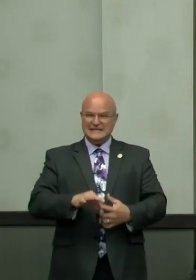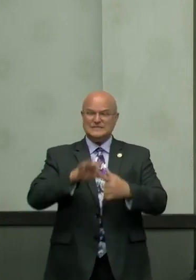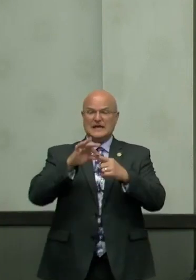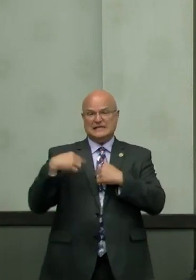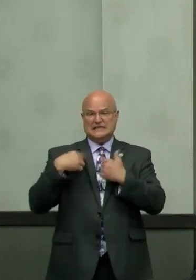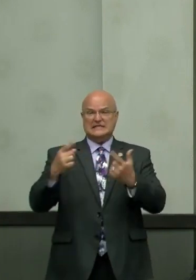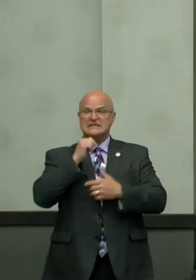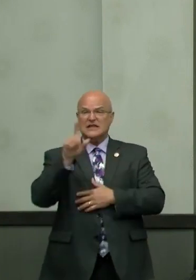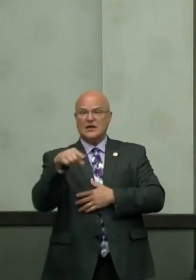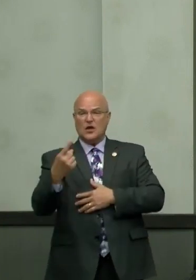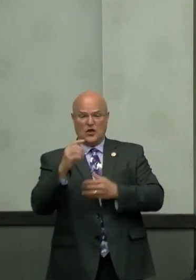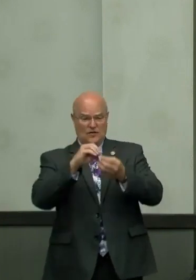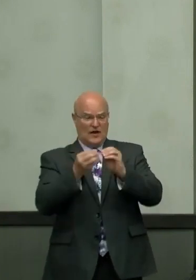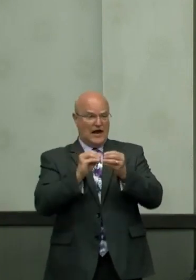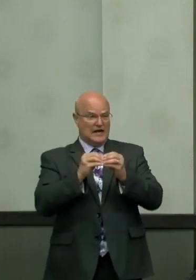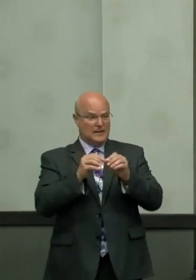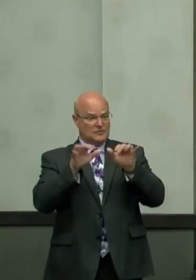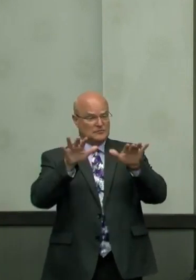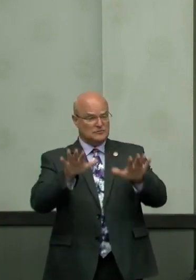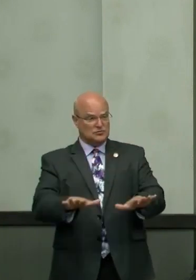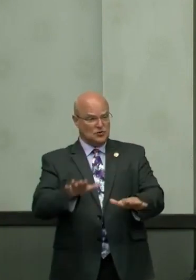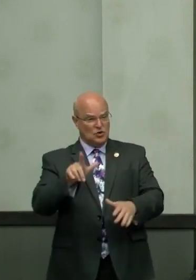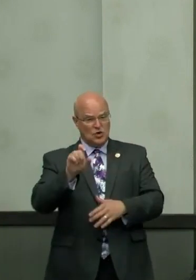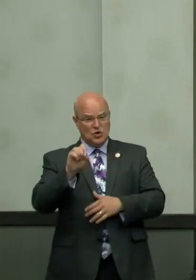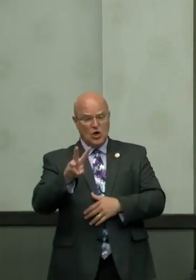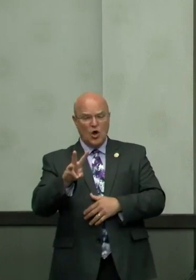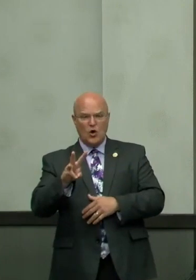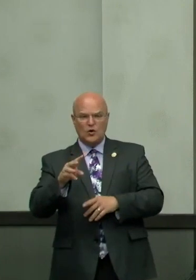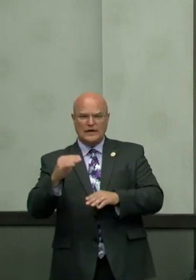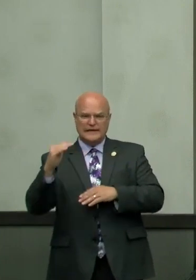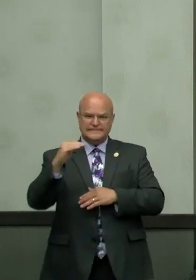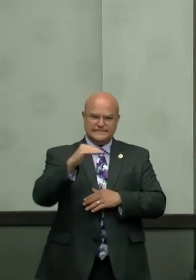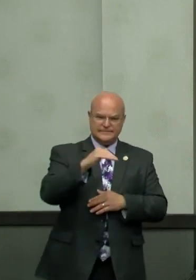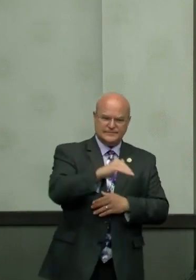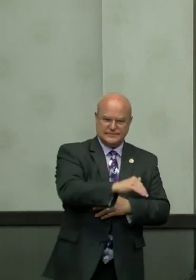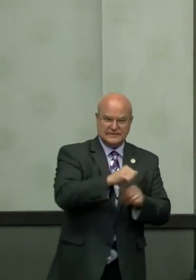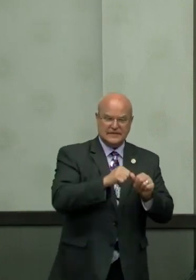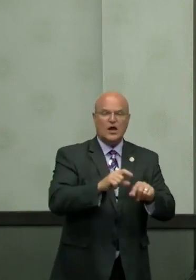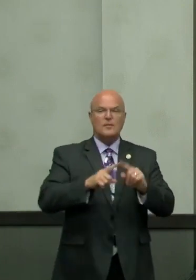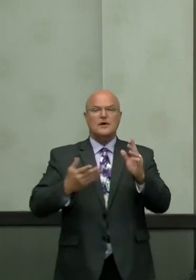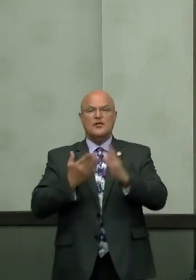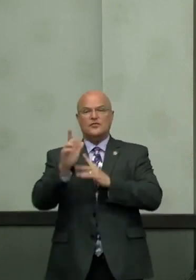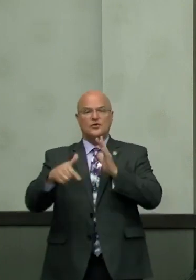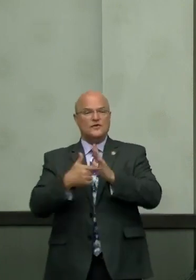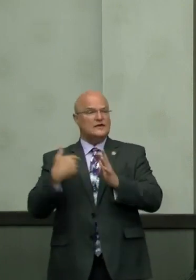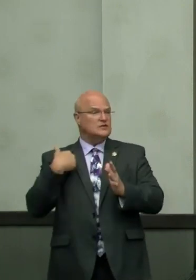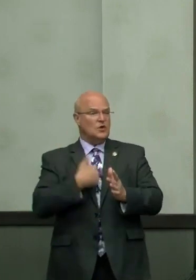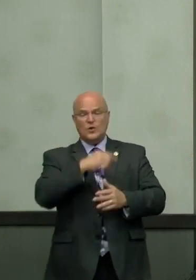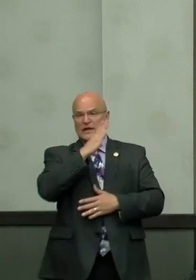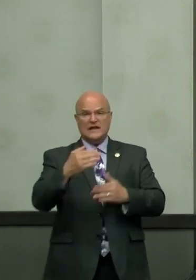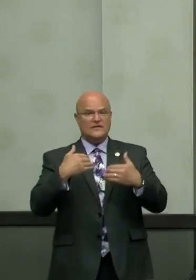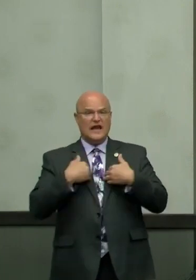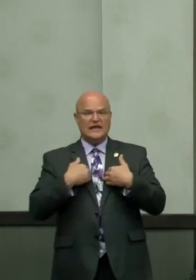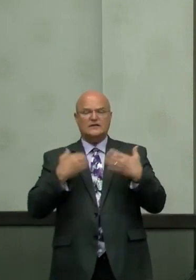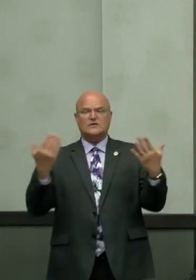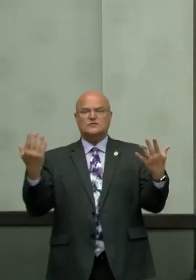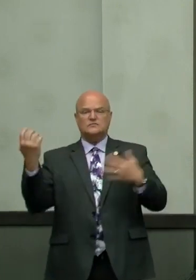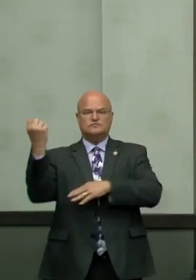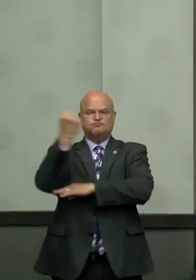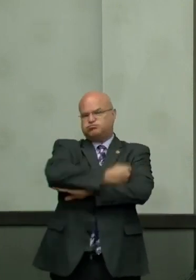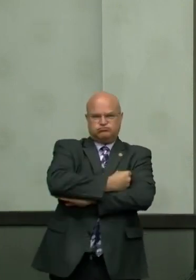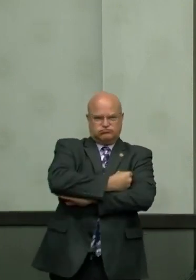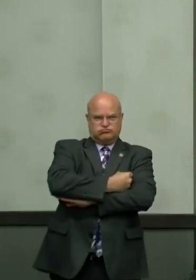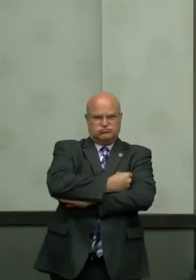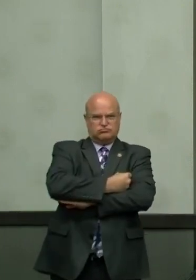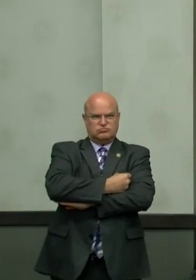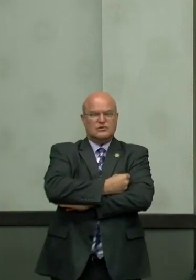especially since not only have our numbers remained low and heading in the right direction, but through this we never did have to shut down. So